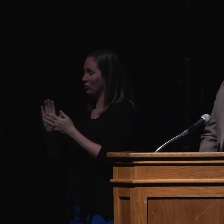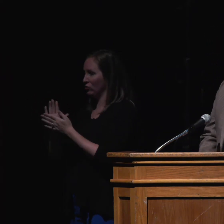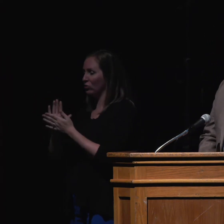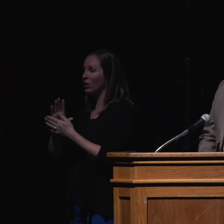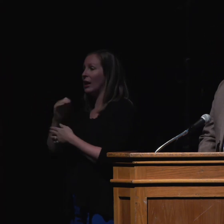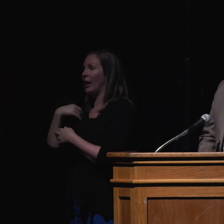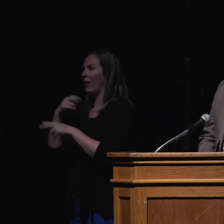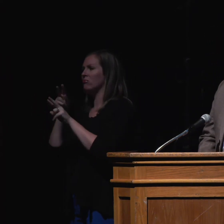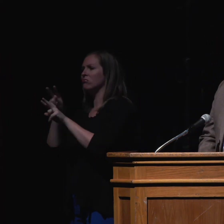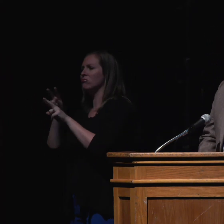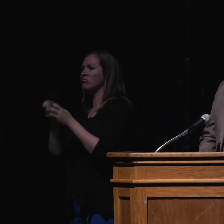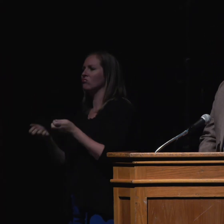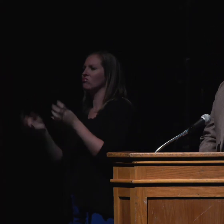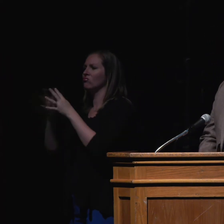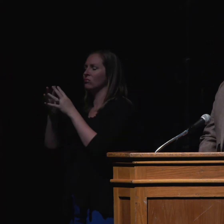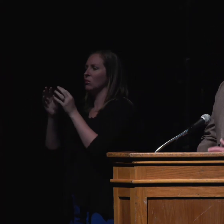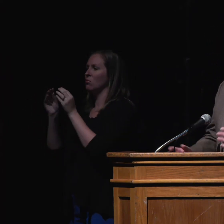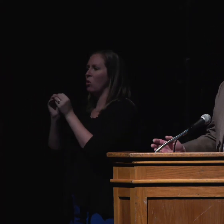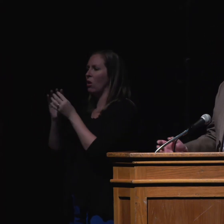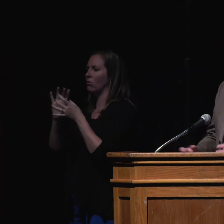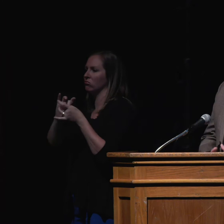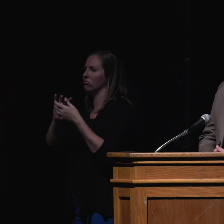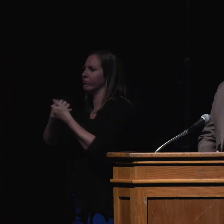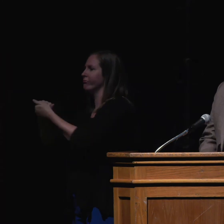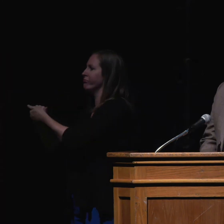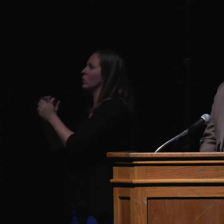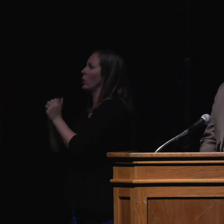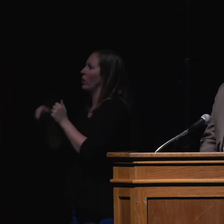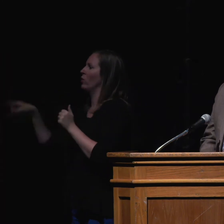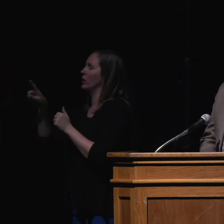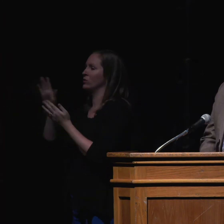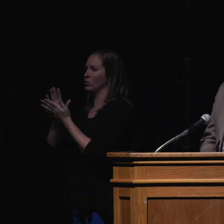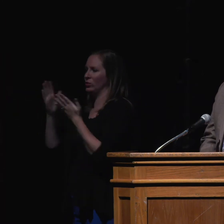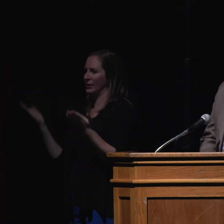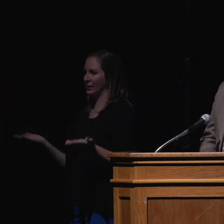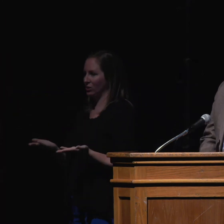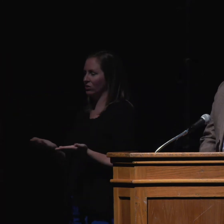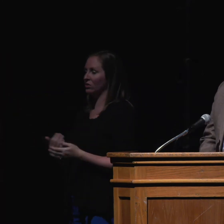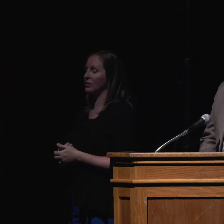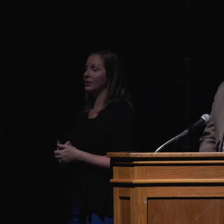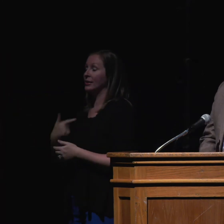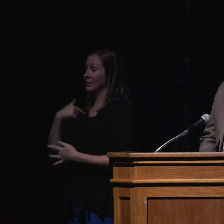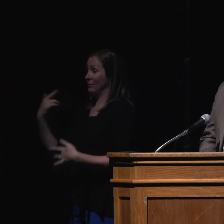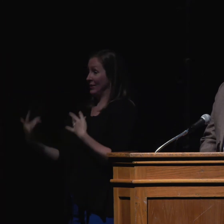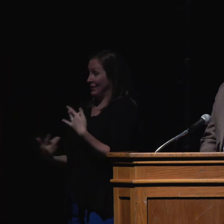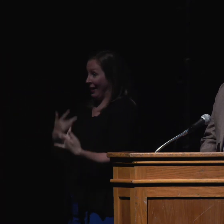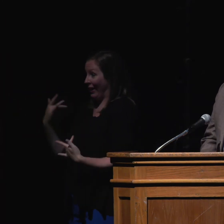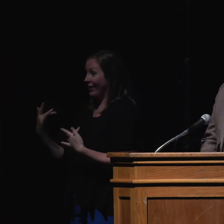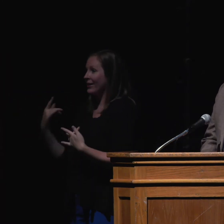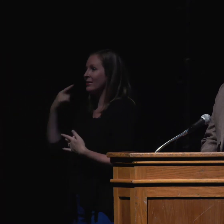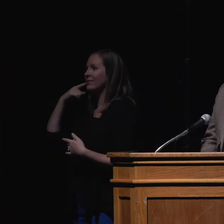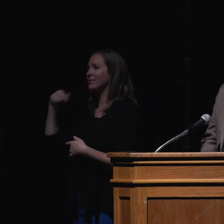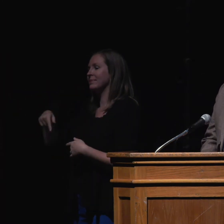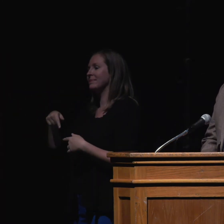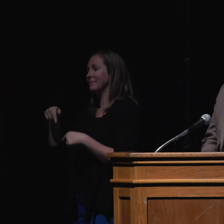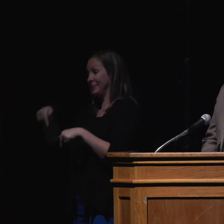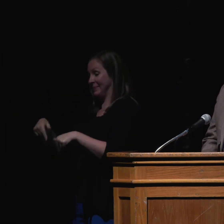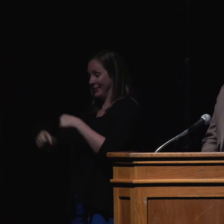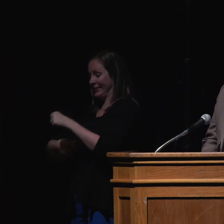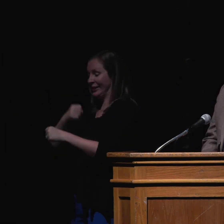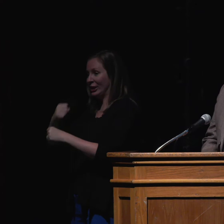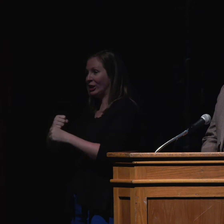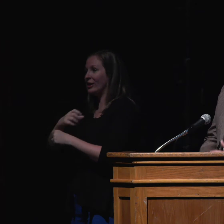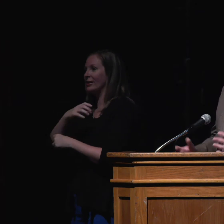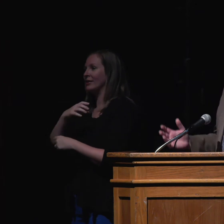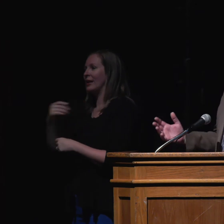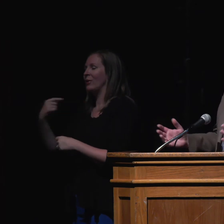I'm looking to build other relationships with the rest of the schools here. I'm excited for this coming year, and